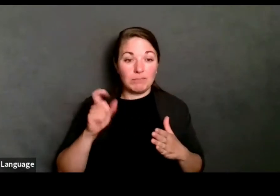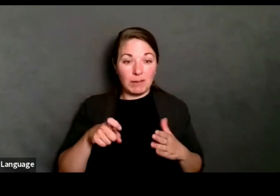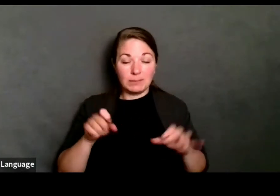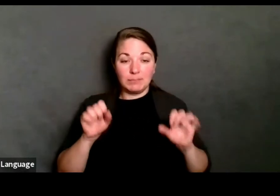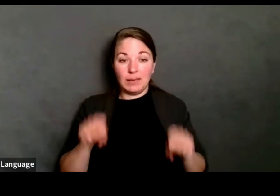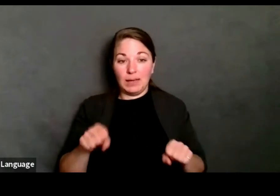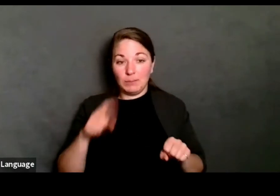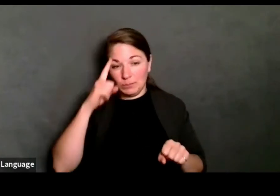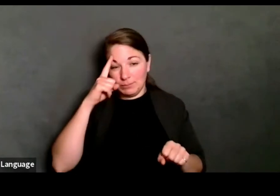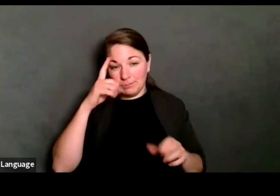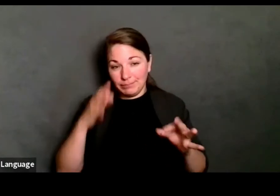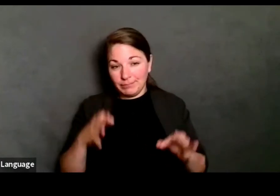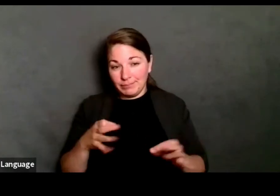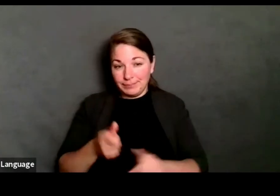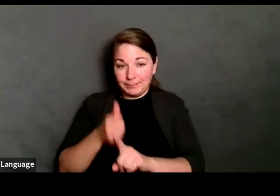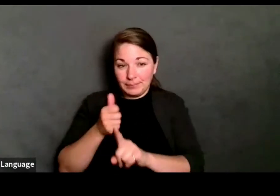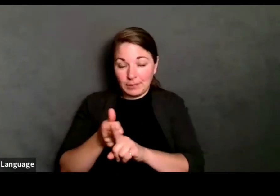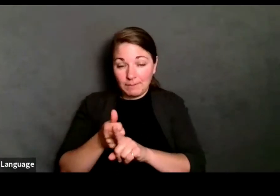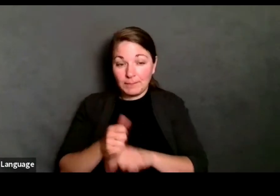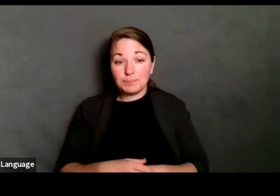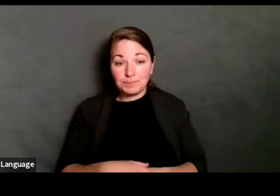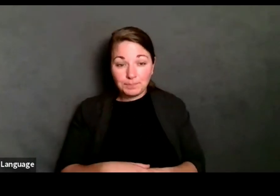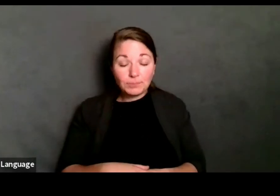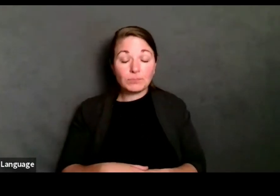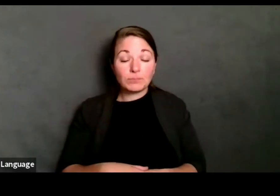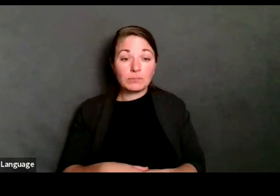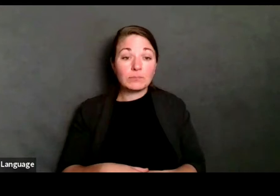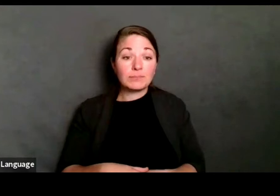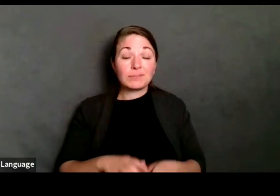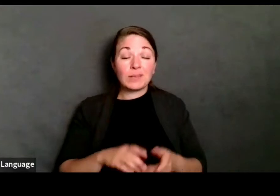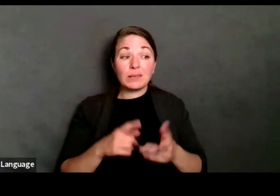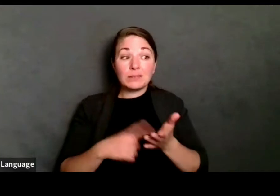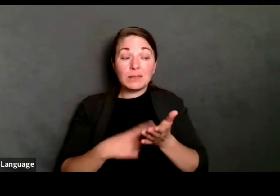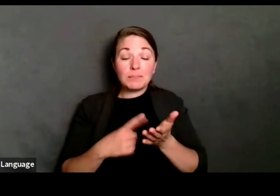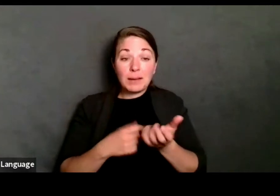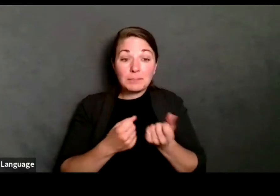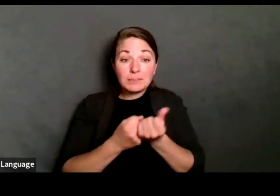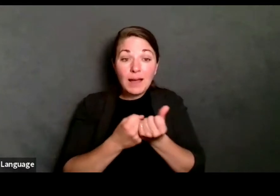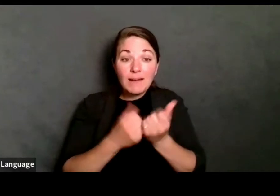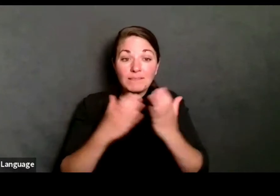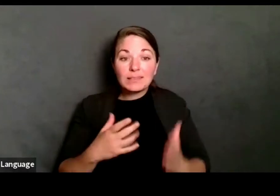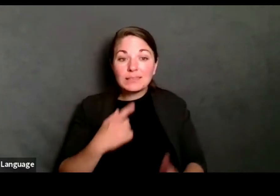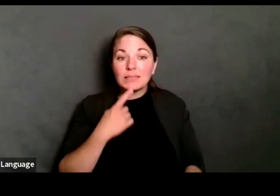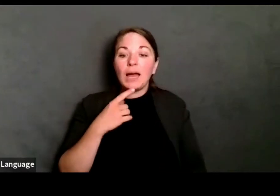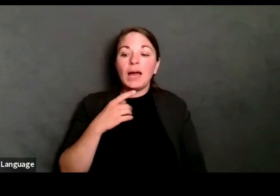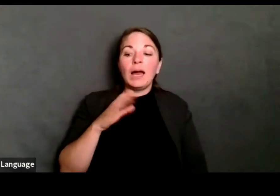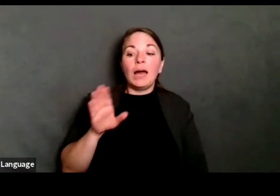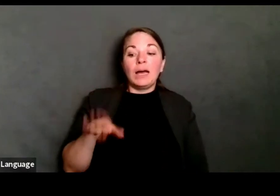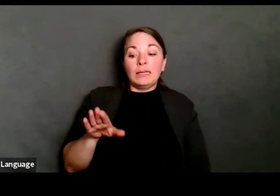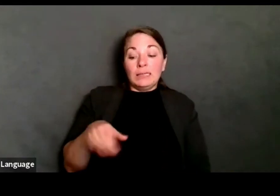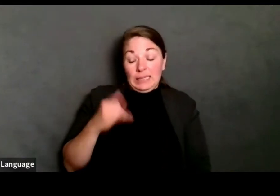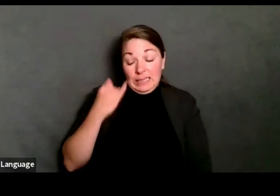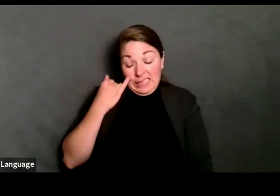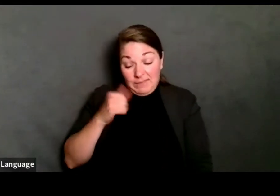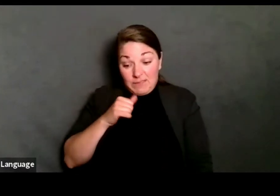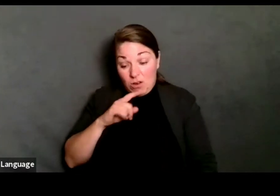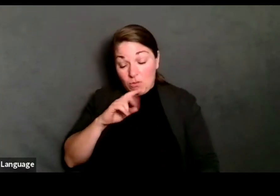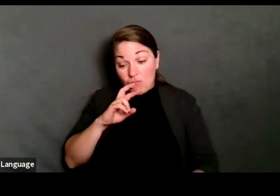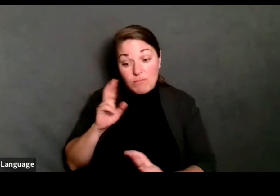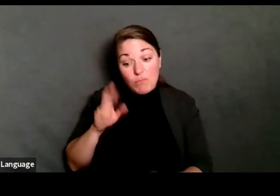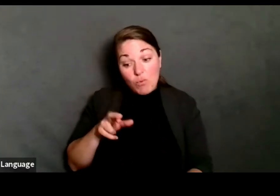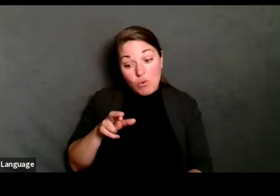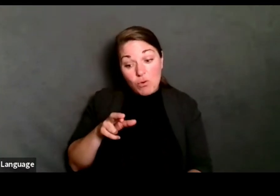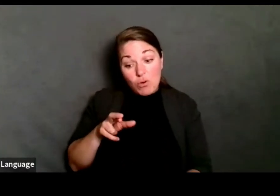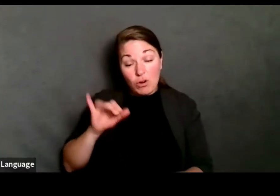themselves. It's not uncommon for advocates to hear people say things like, well, if you don't report and the